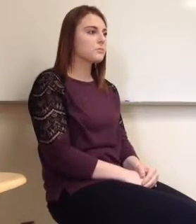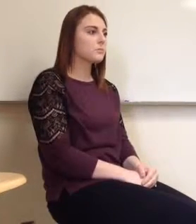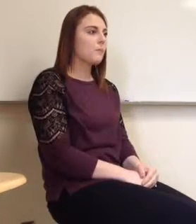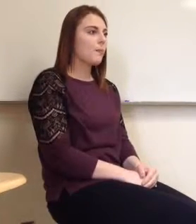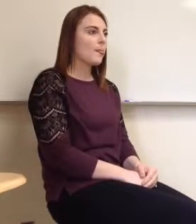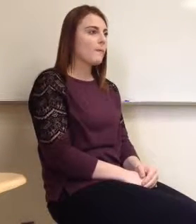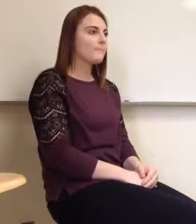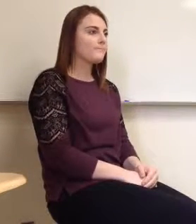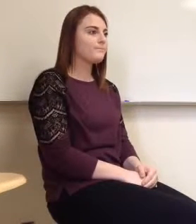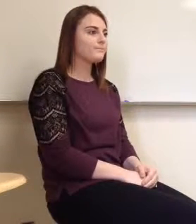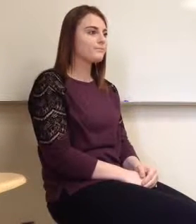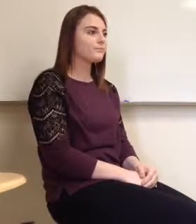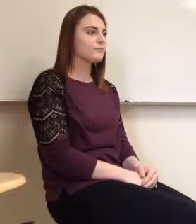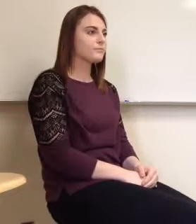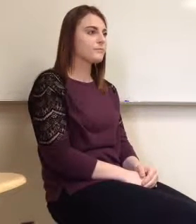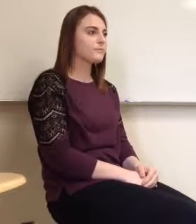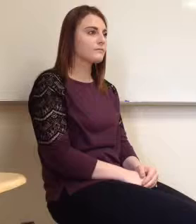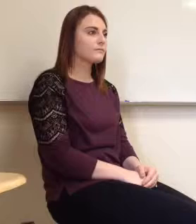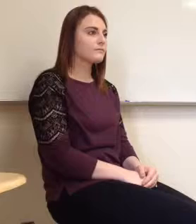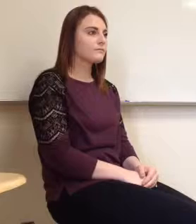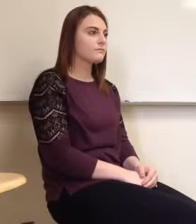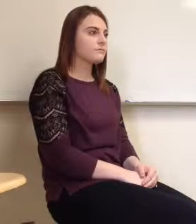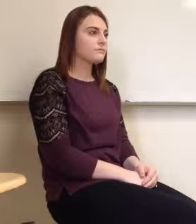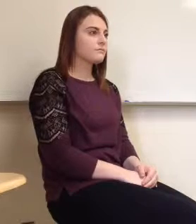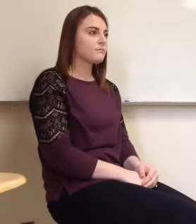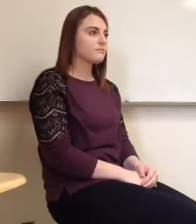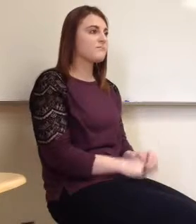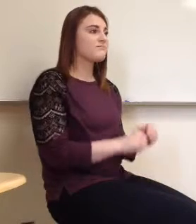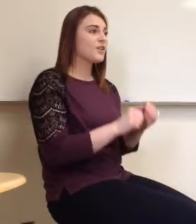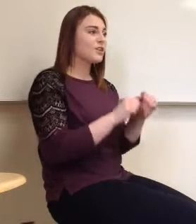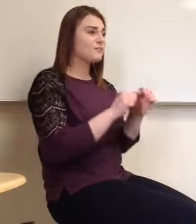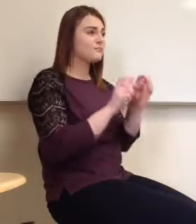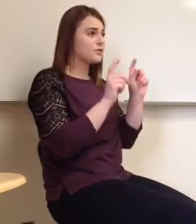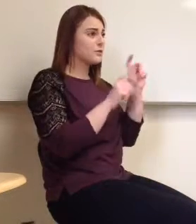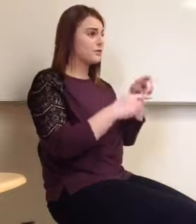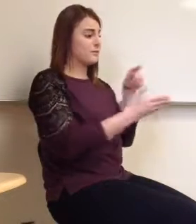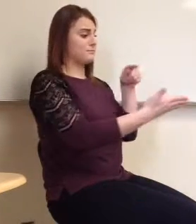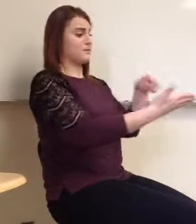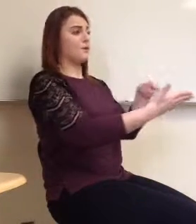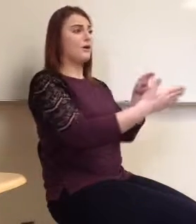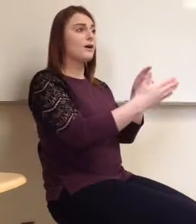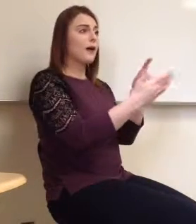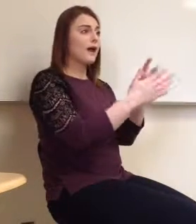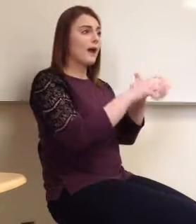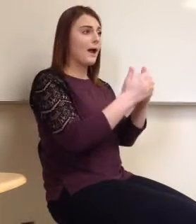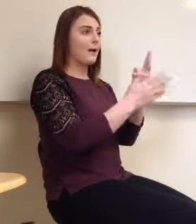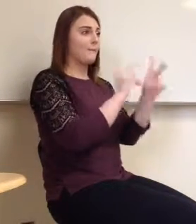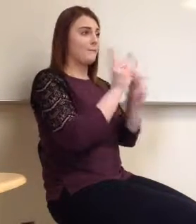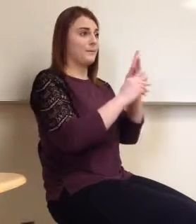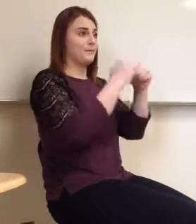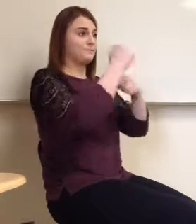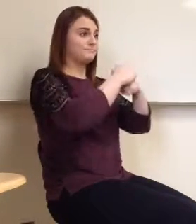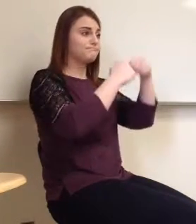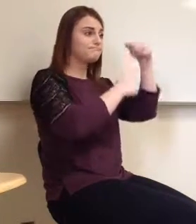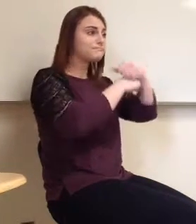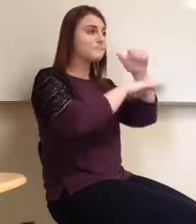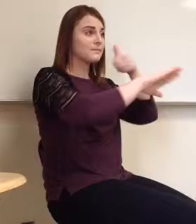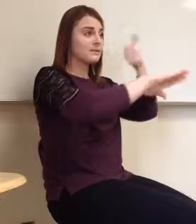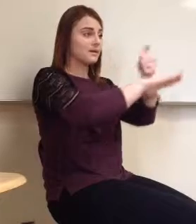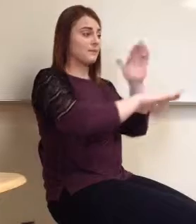that people construct their writing, because it makes such a difference. But here he talks about himself